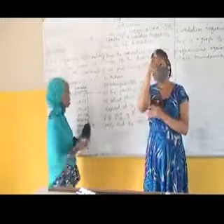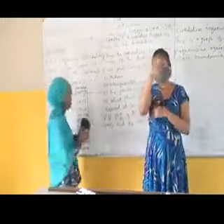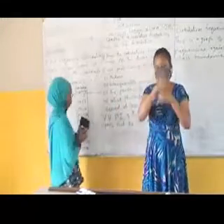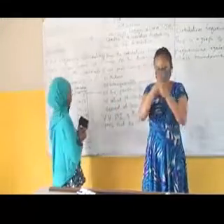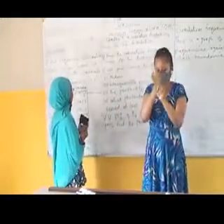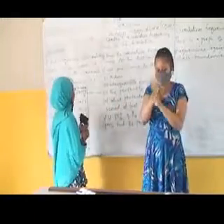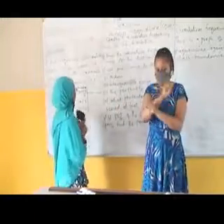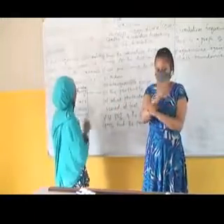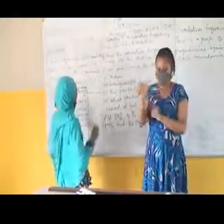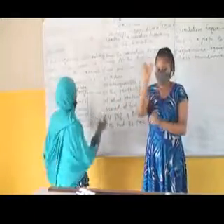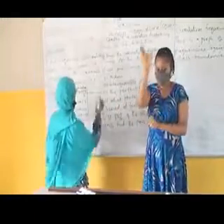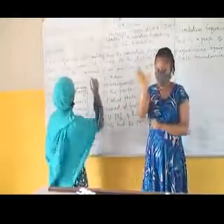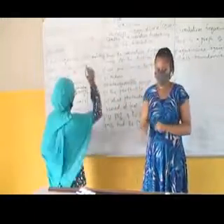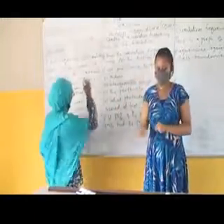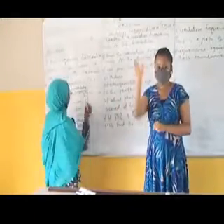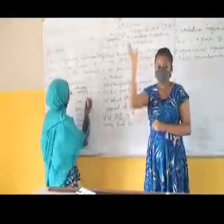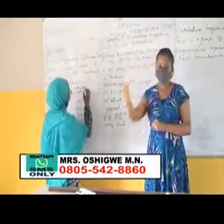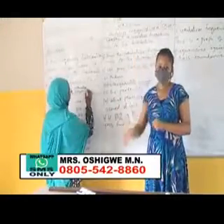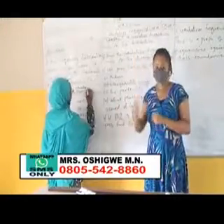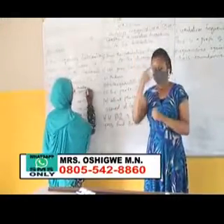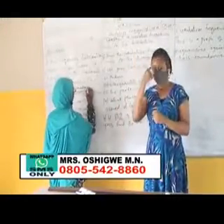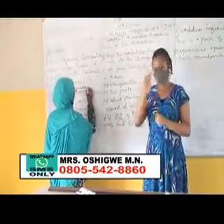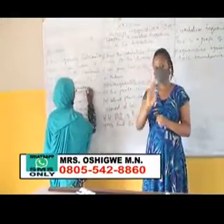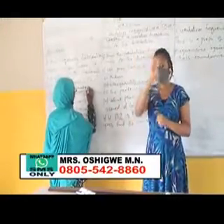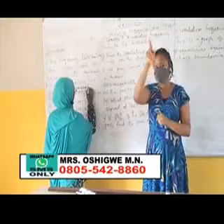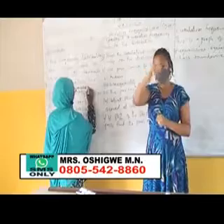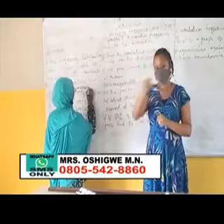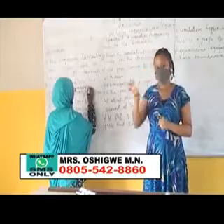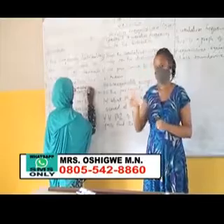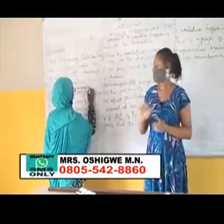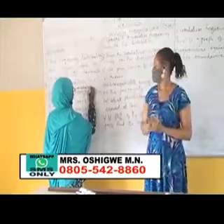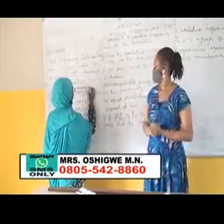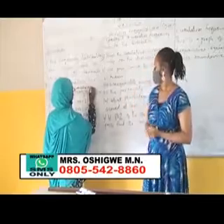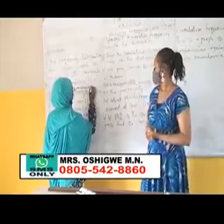class boundary. Then you create a column, put upper class boundary.